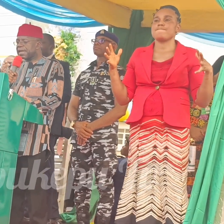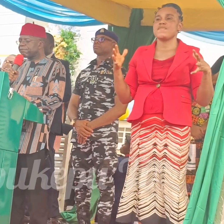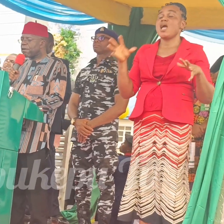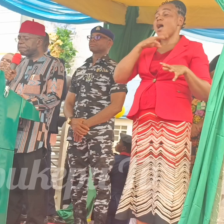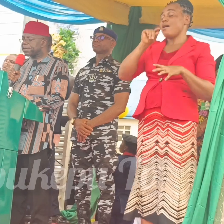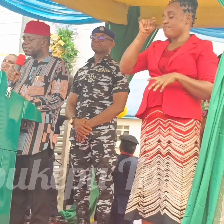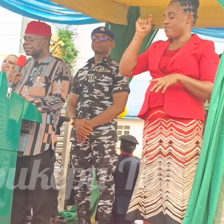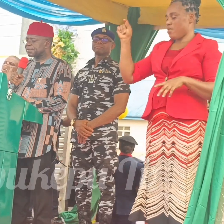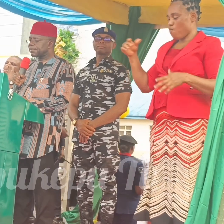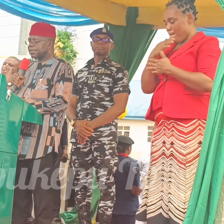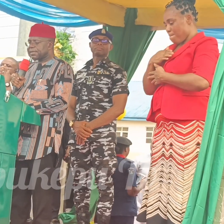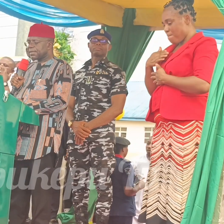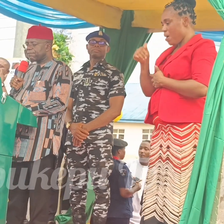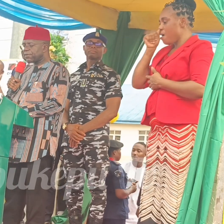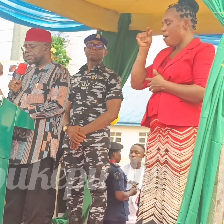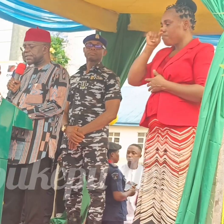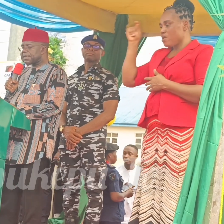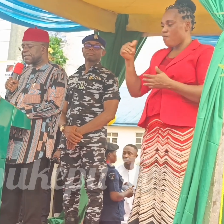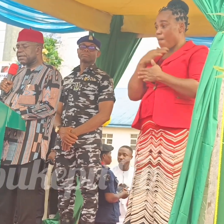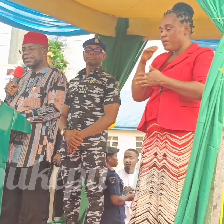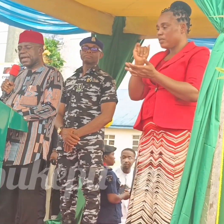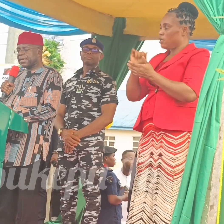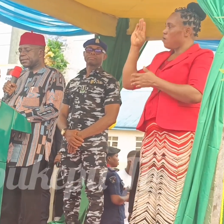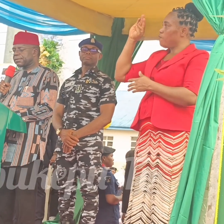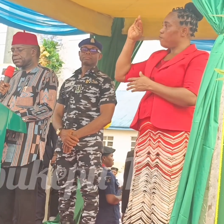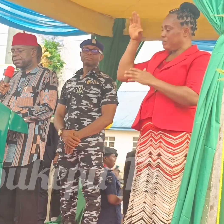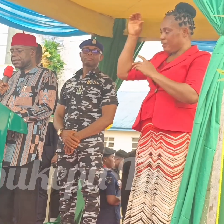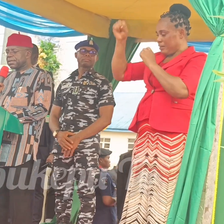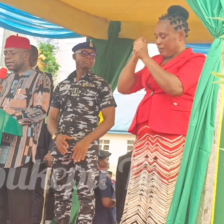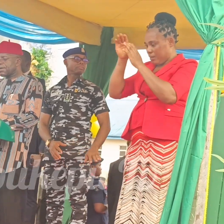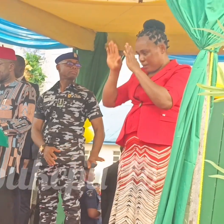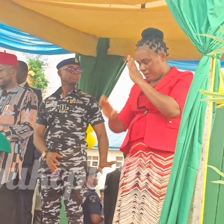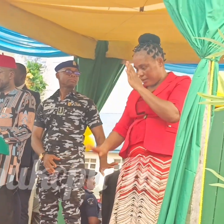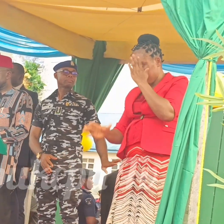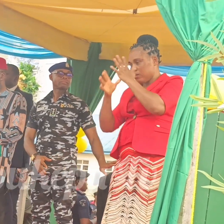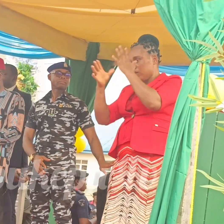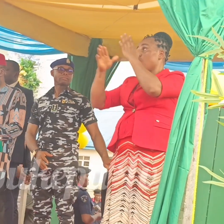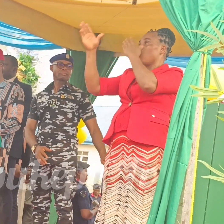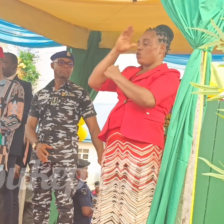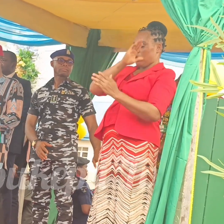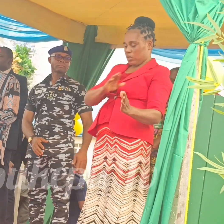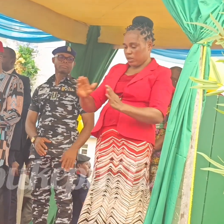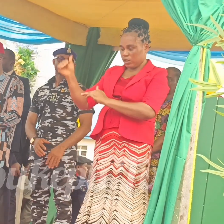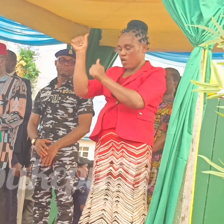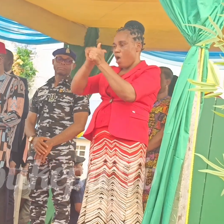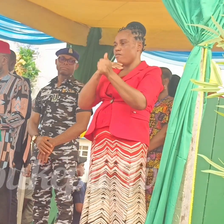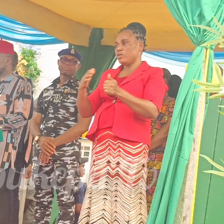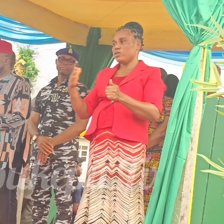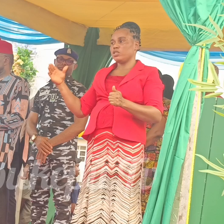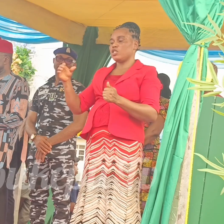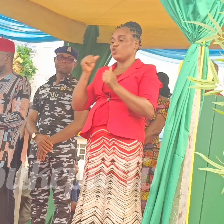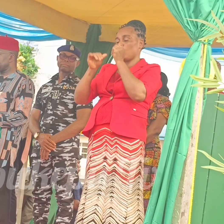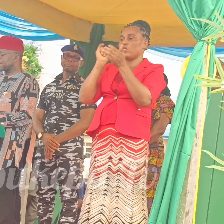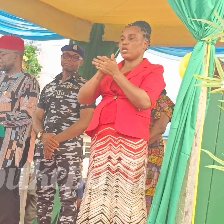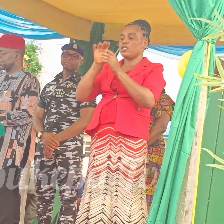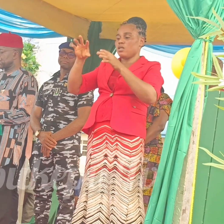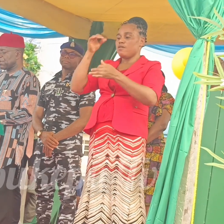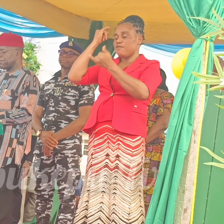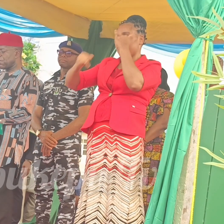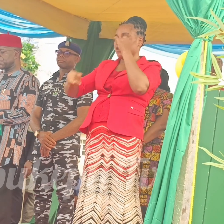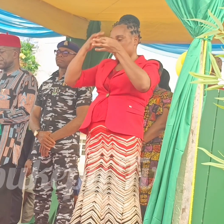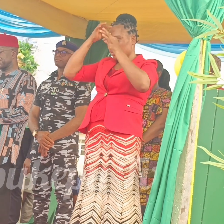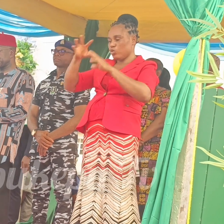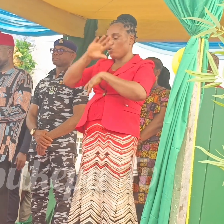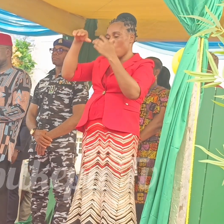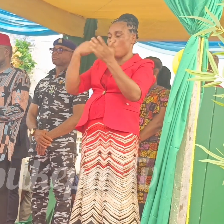I'm therefore pleased that 14 years down the line, God arranged everything such that the final resolution of